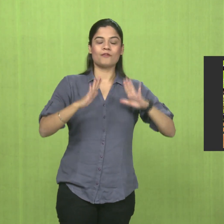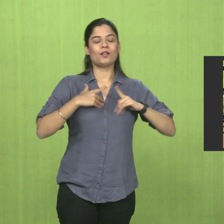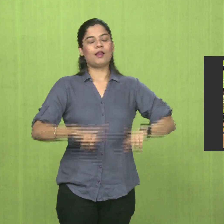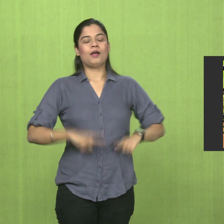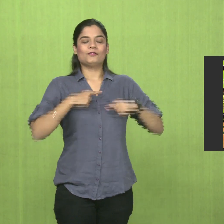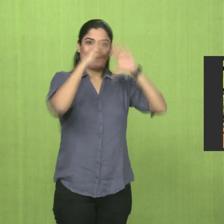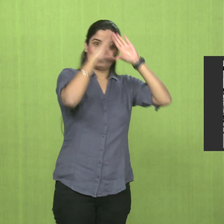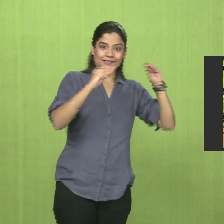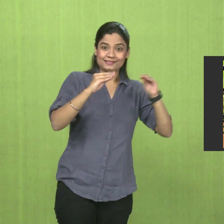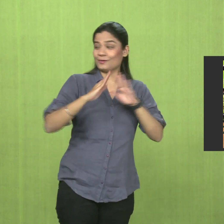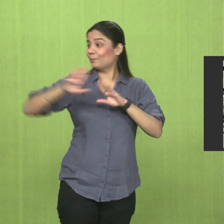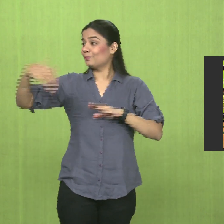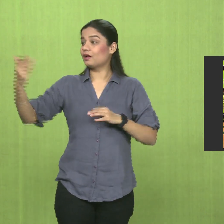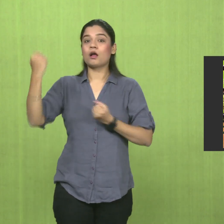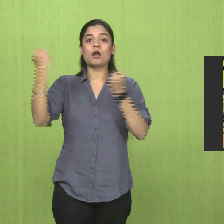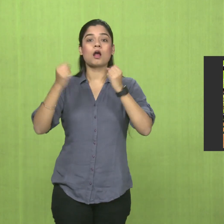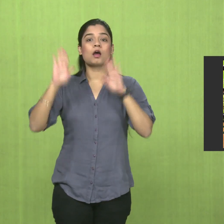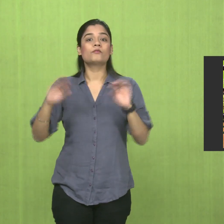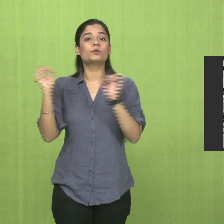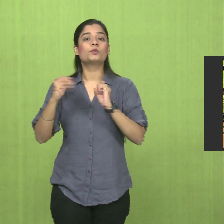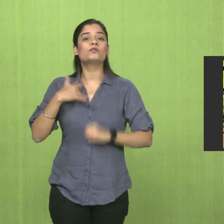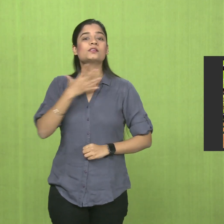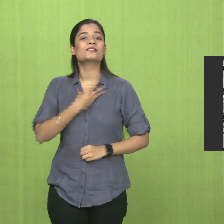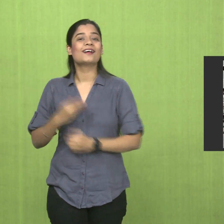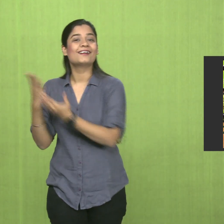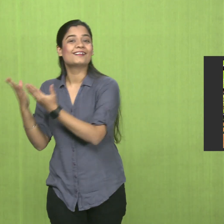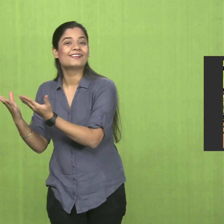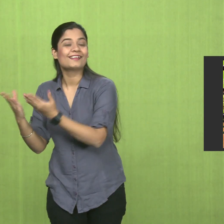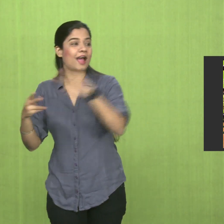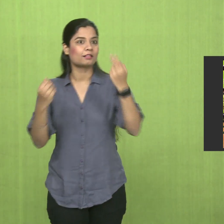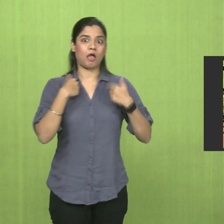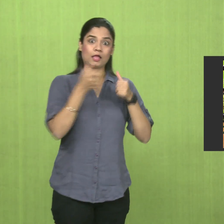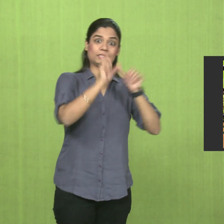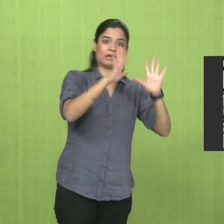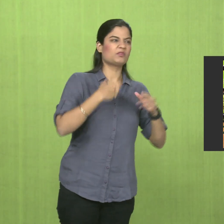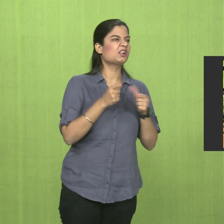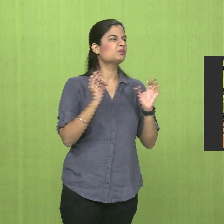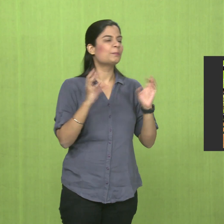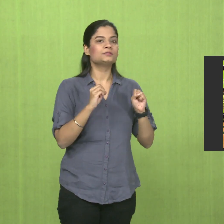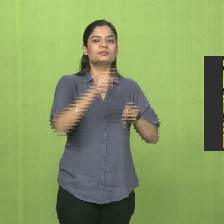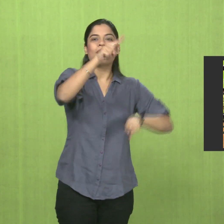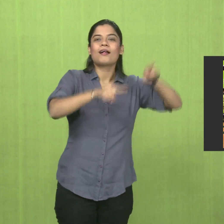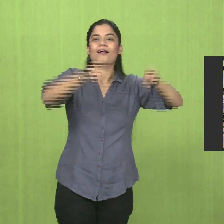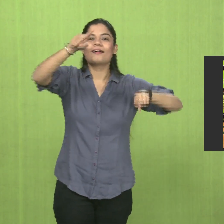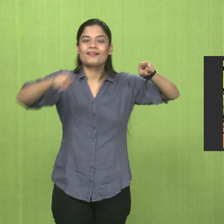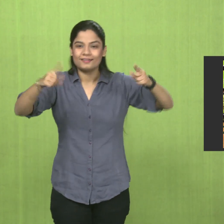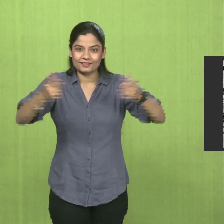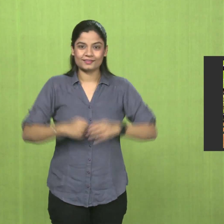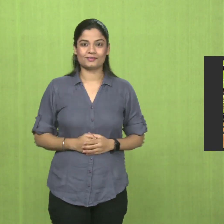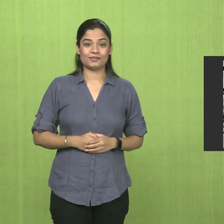For example, my family may have a car, but the family next door may not have a car and they might feel dissatisfied. I have